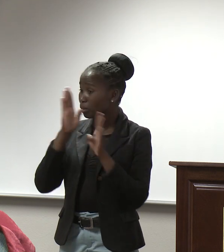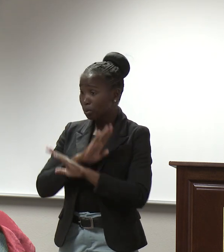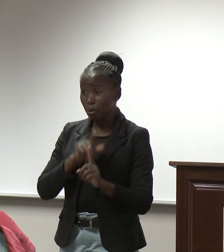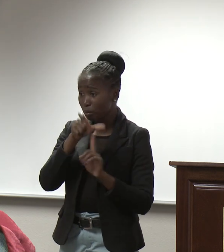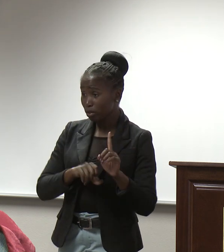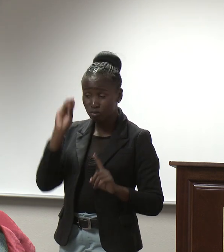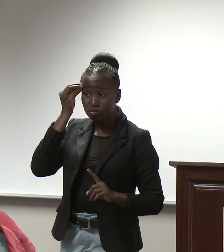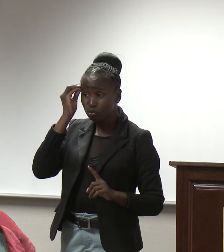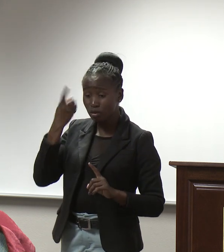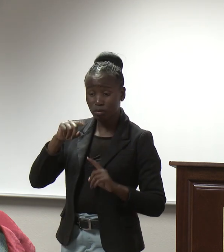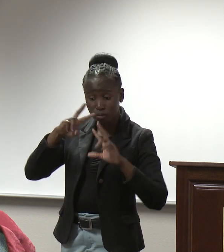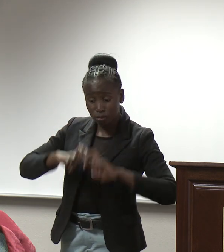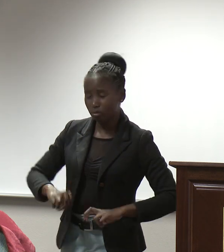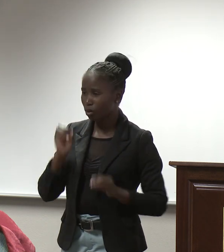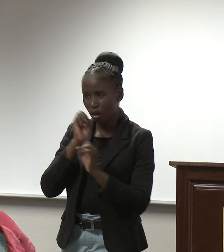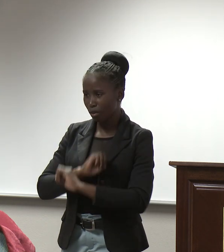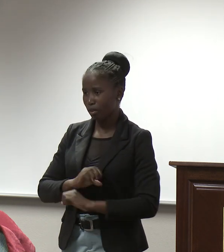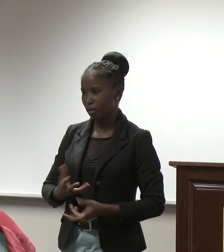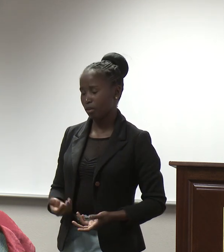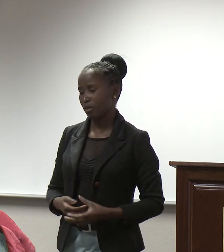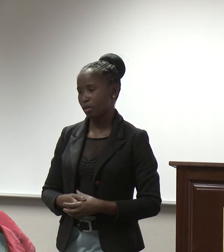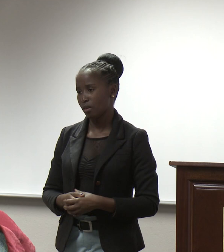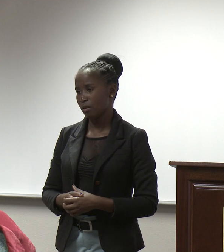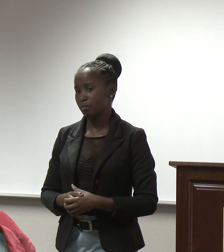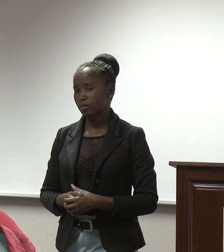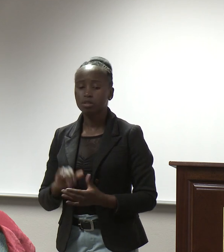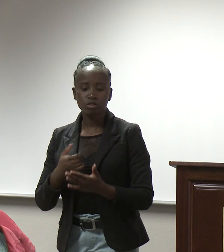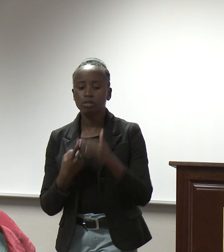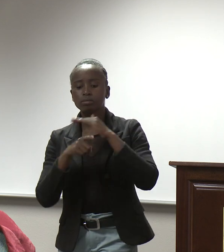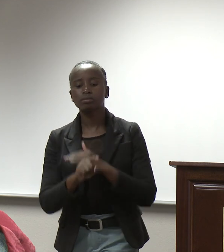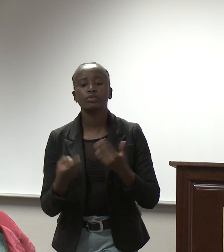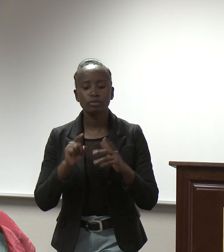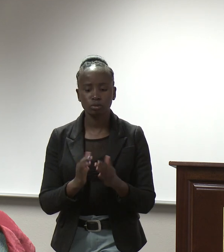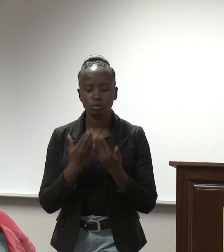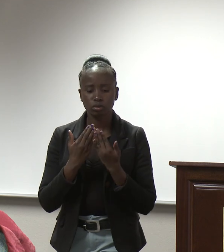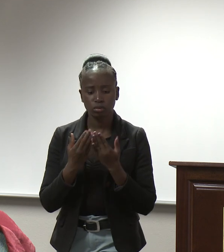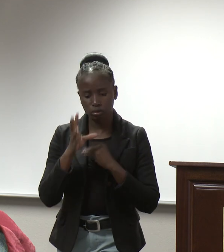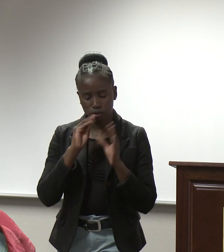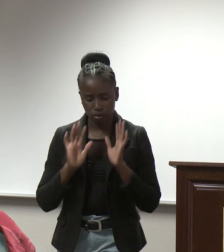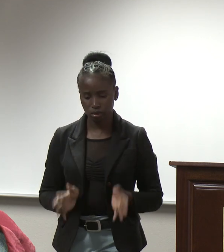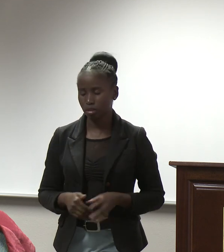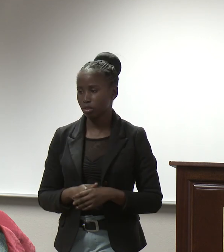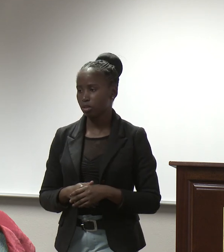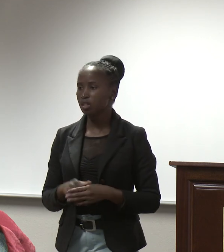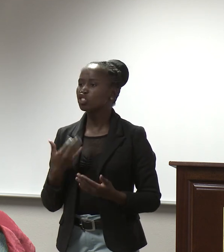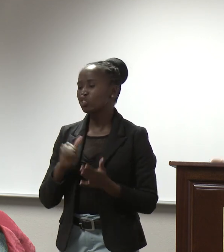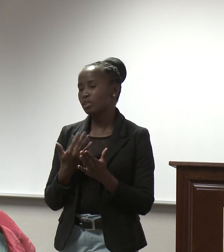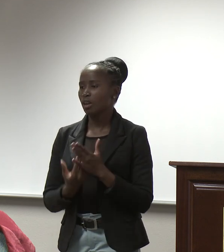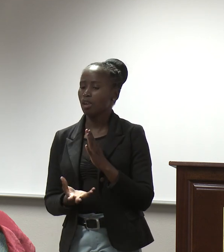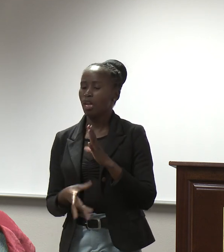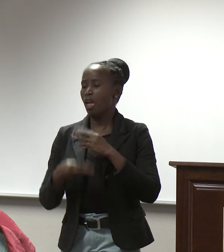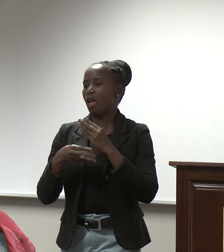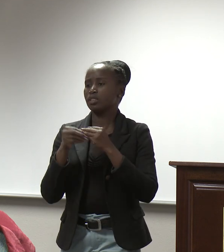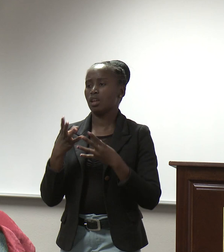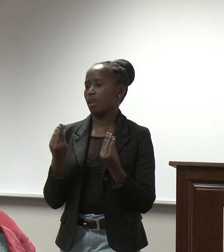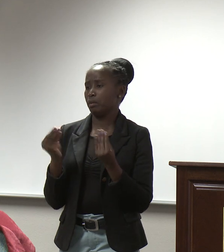research. It's just the impact study, it's just the journal and the number. So we